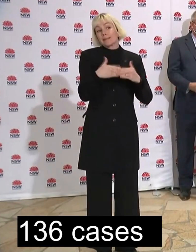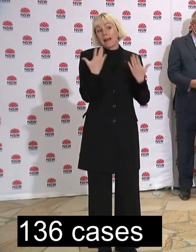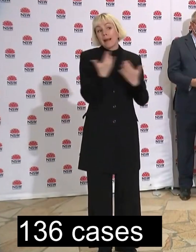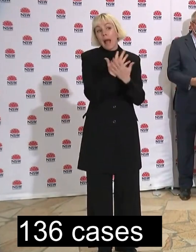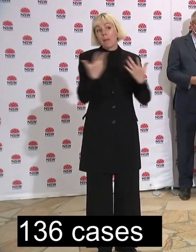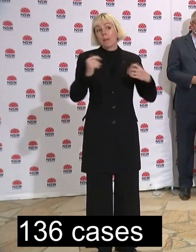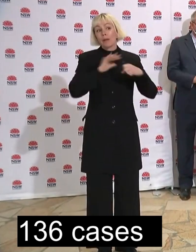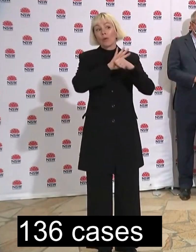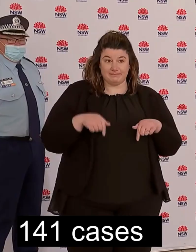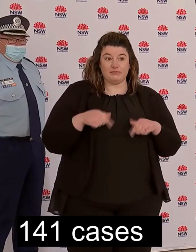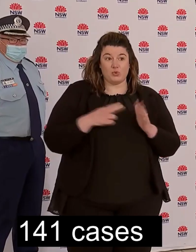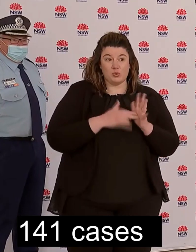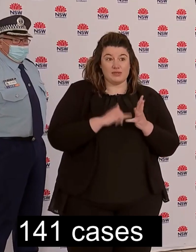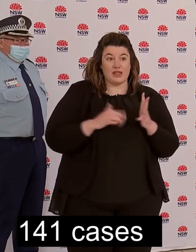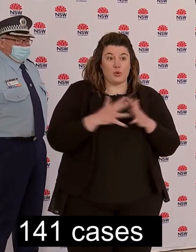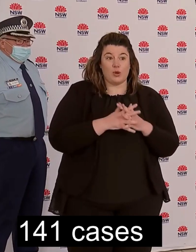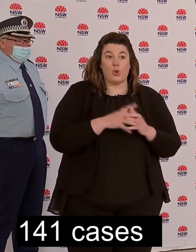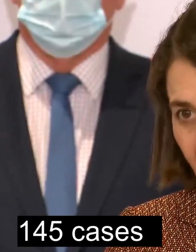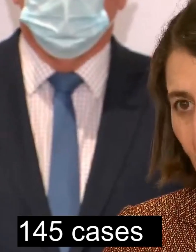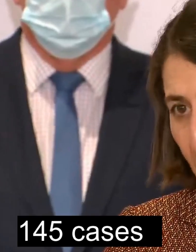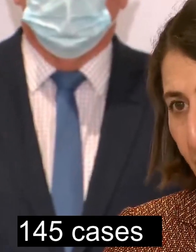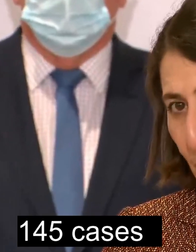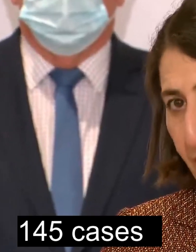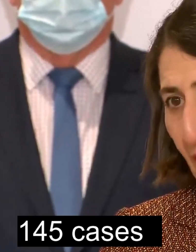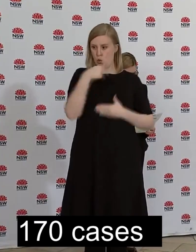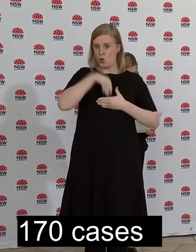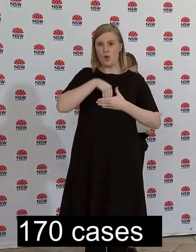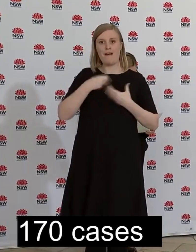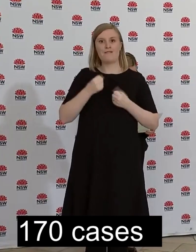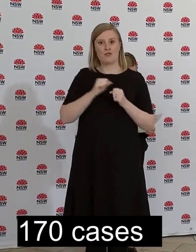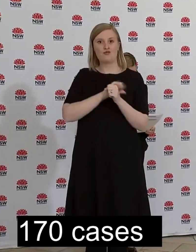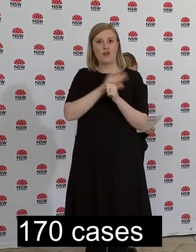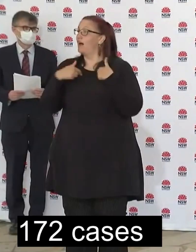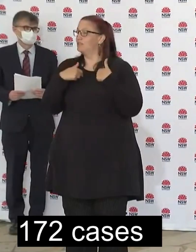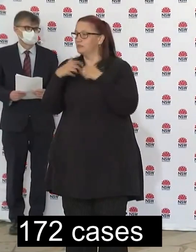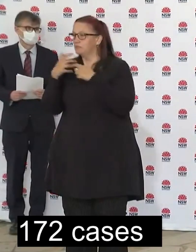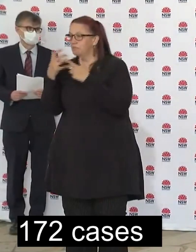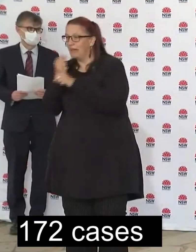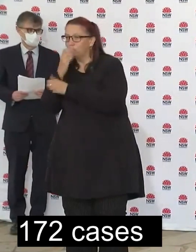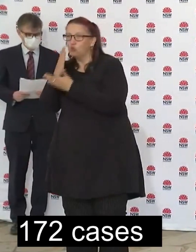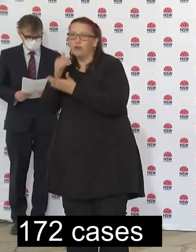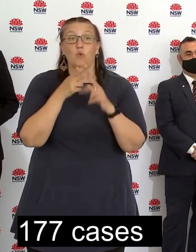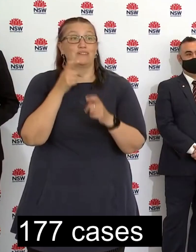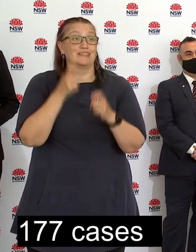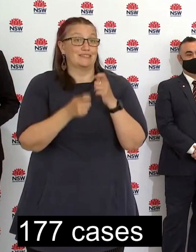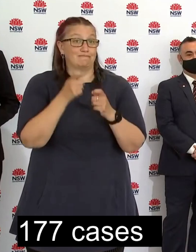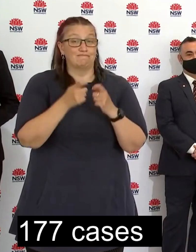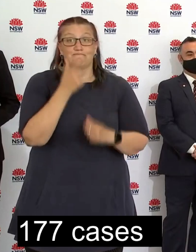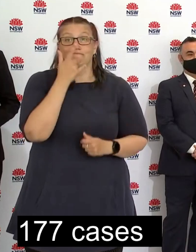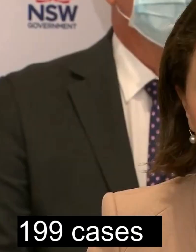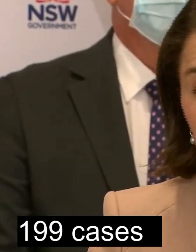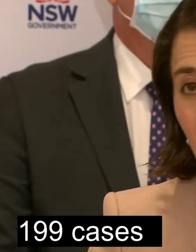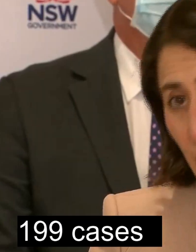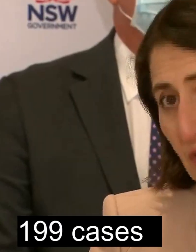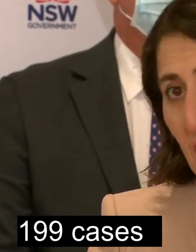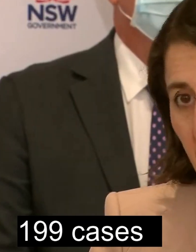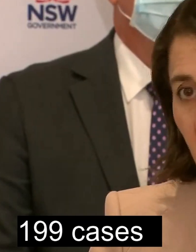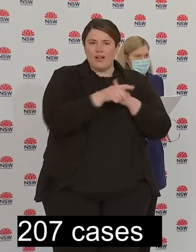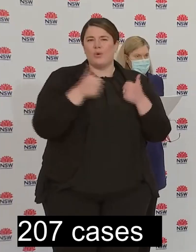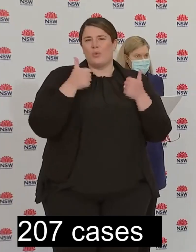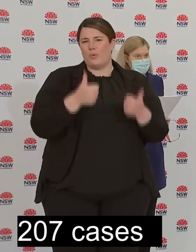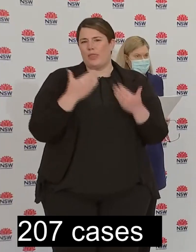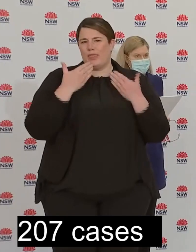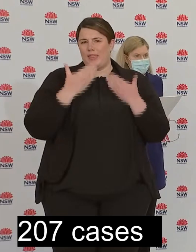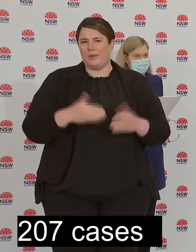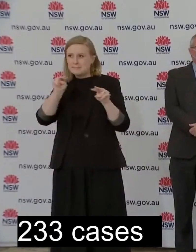124. 136. 141. 145, 170, 172, 177,